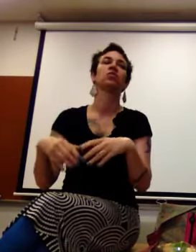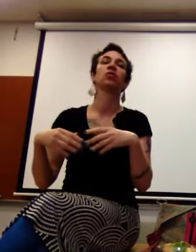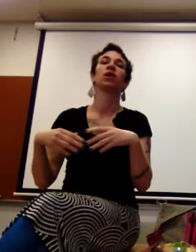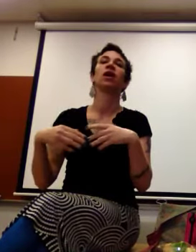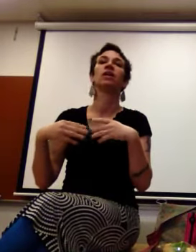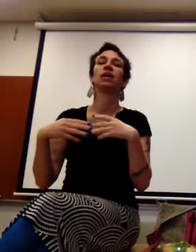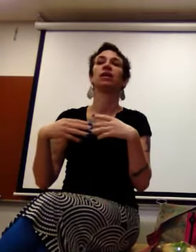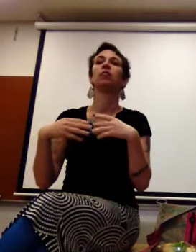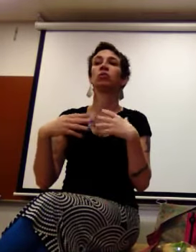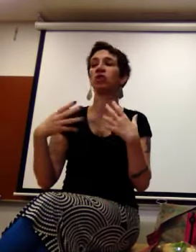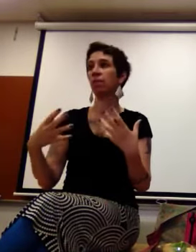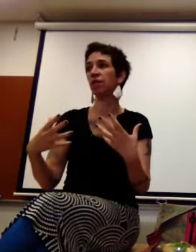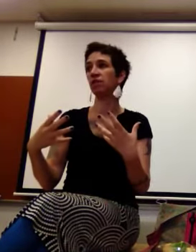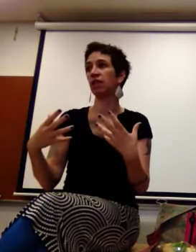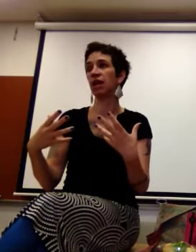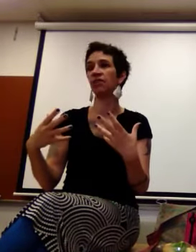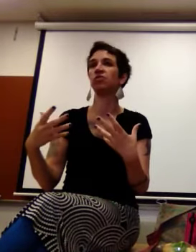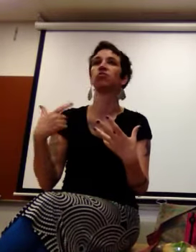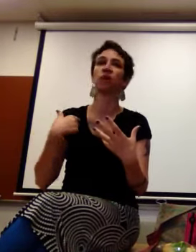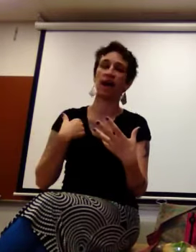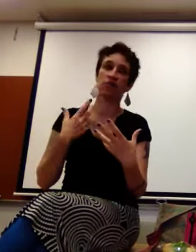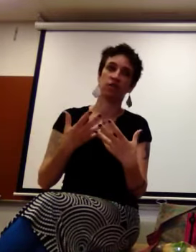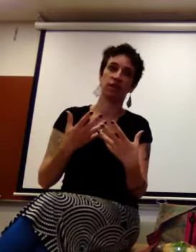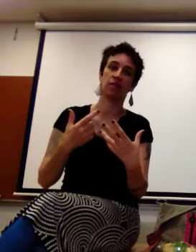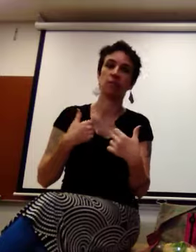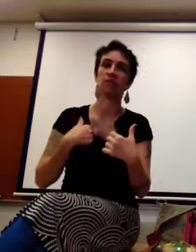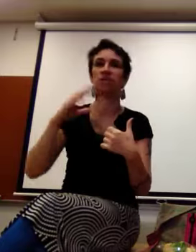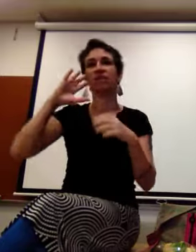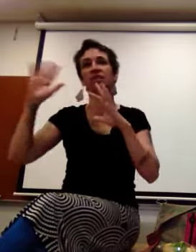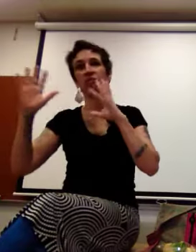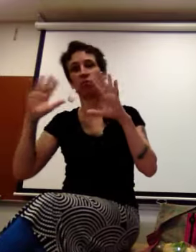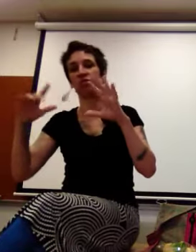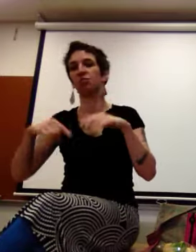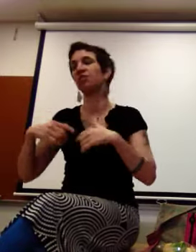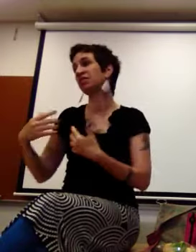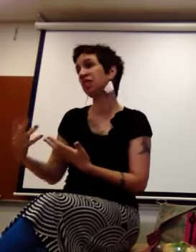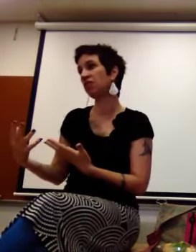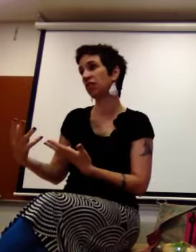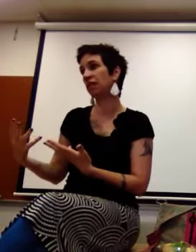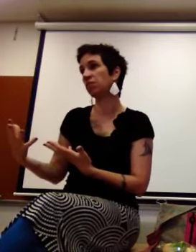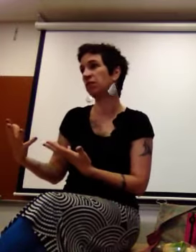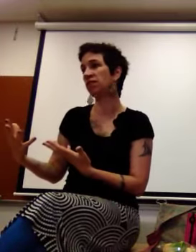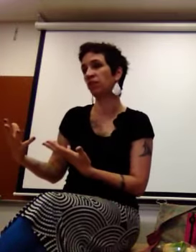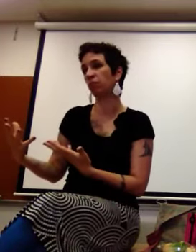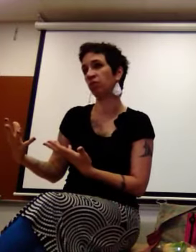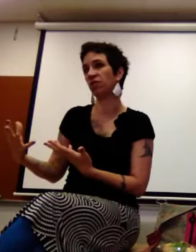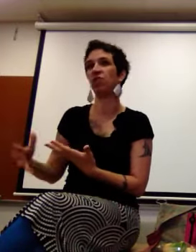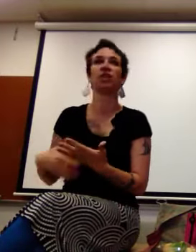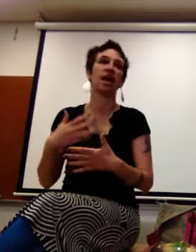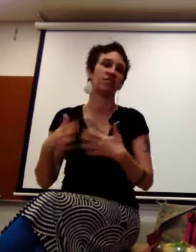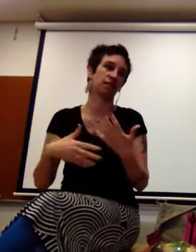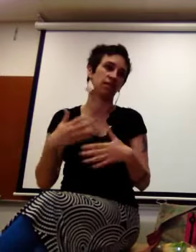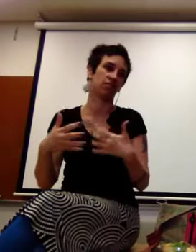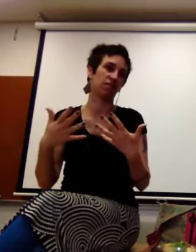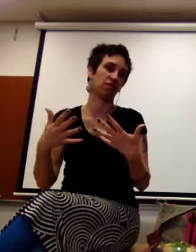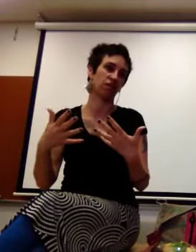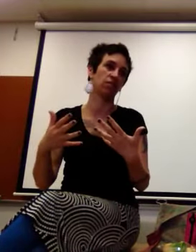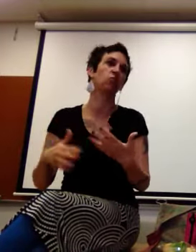So when you come into class, rather than me being the deaf person, because today you're going to get to meet the deaf person and you're going to have a sense of everything. So what